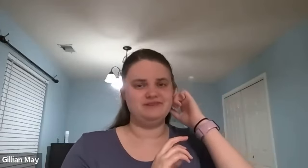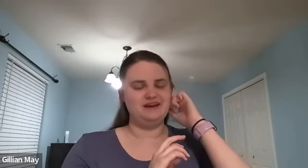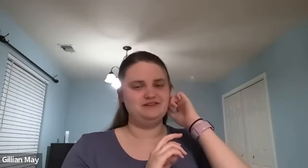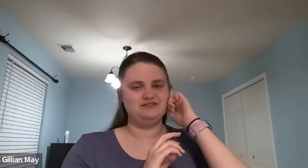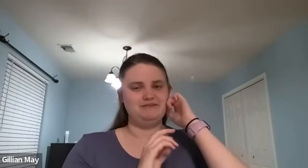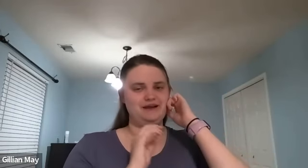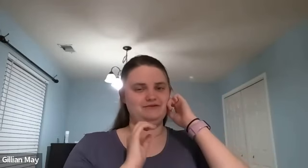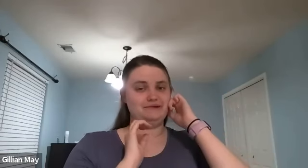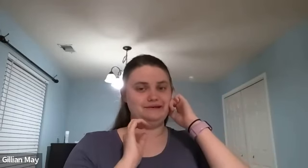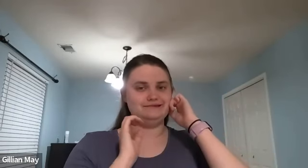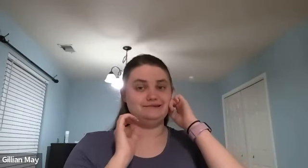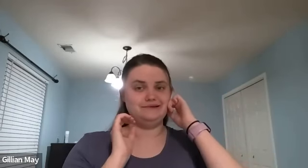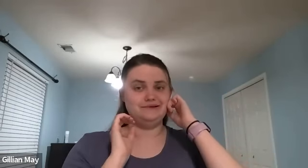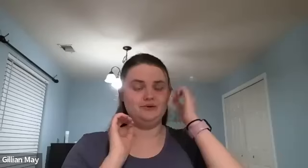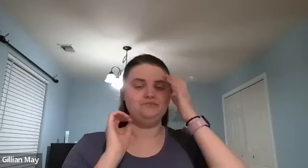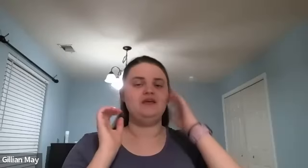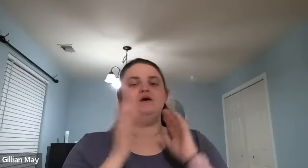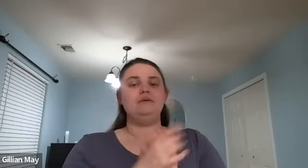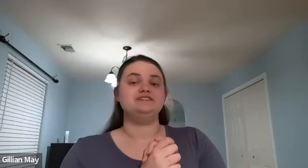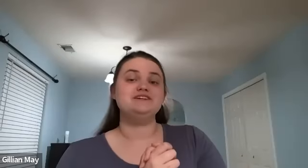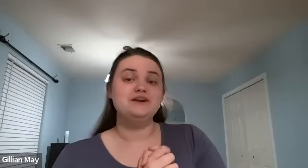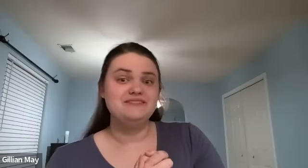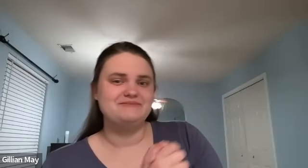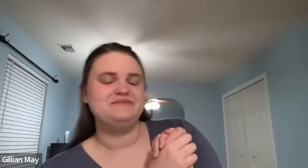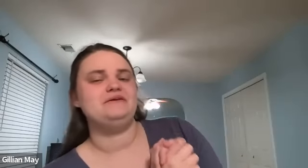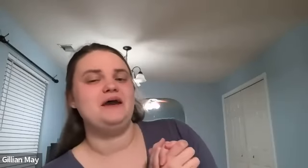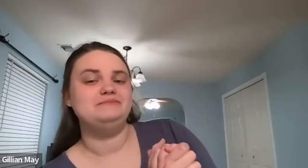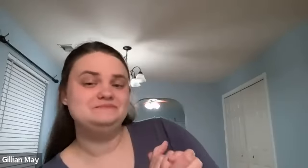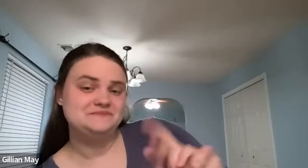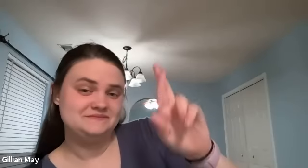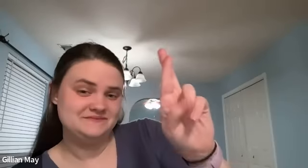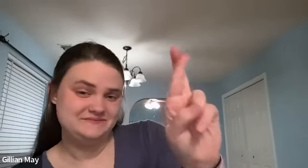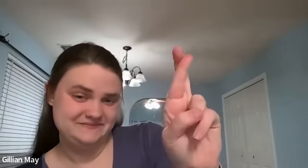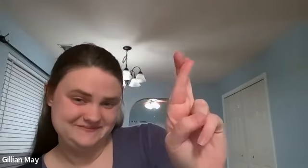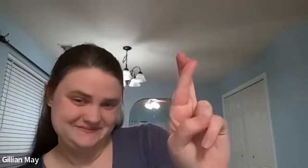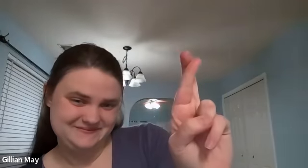kind of concerned I might have already. So we're just gonna go with it. Okay.